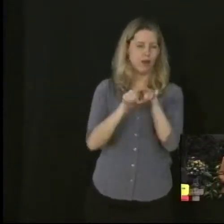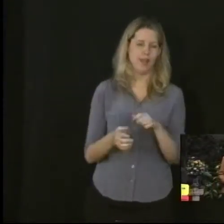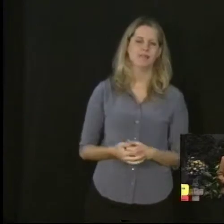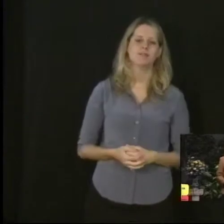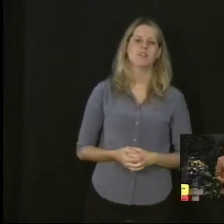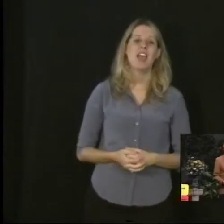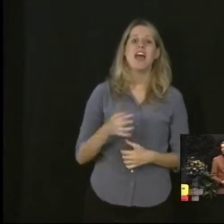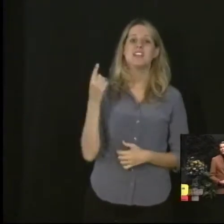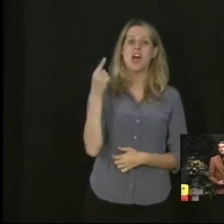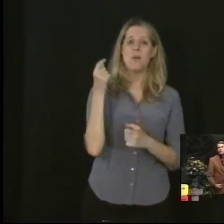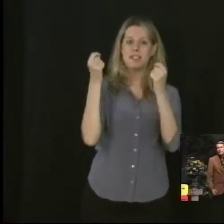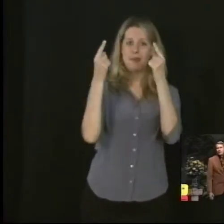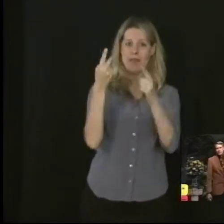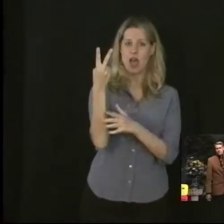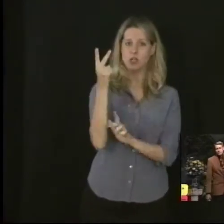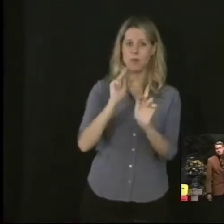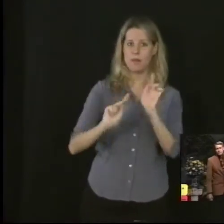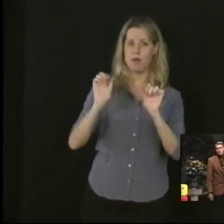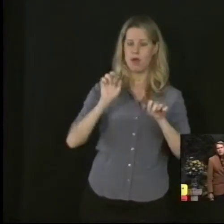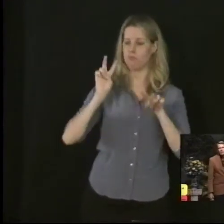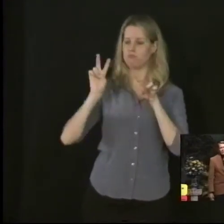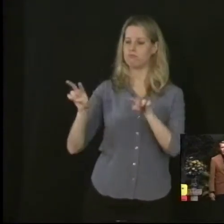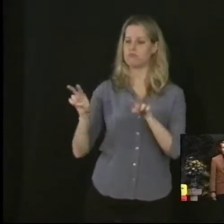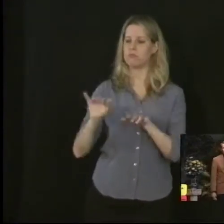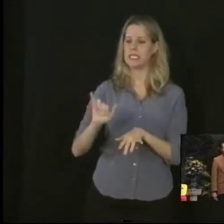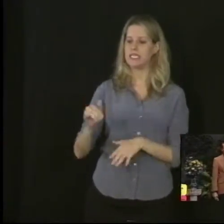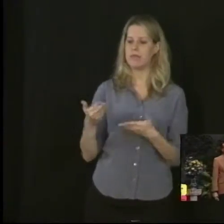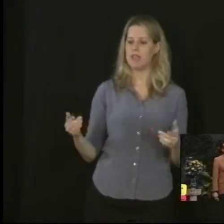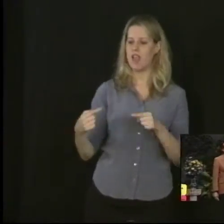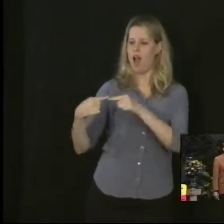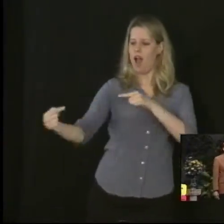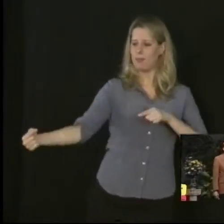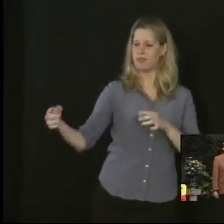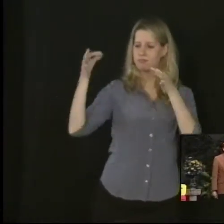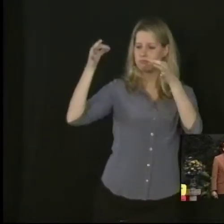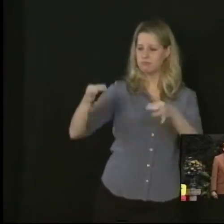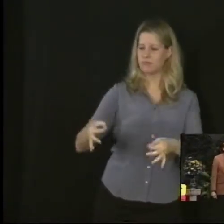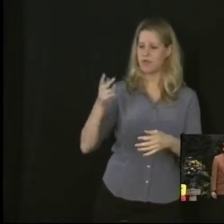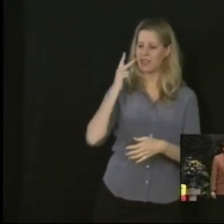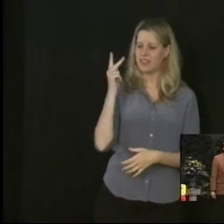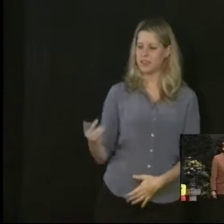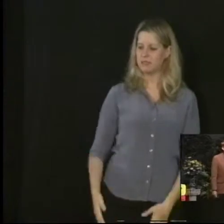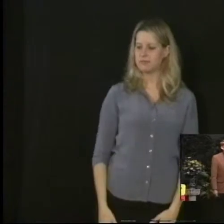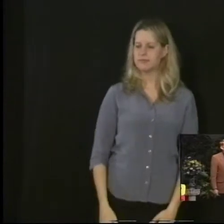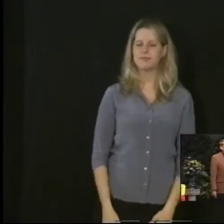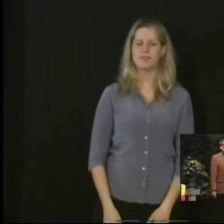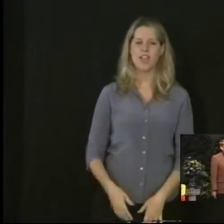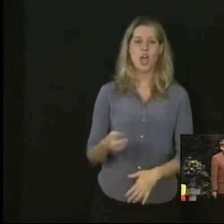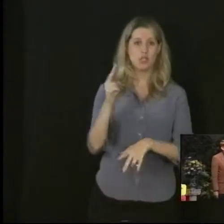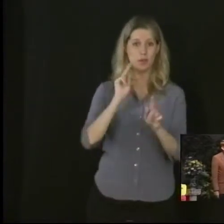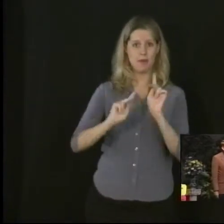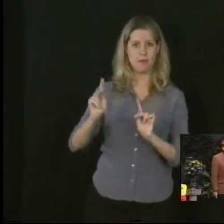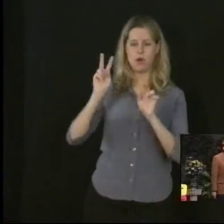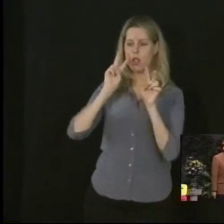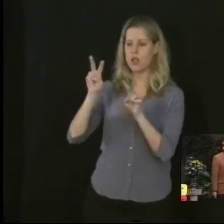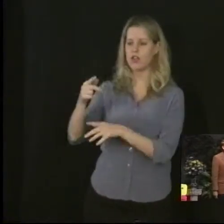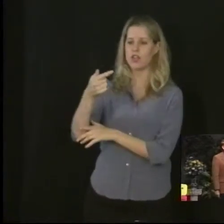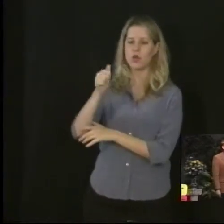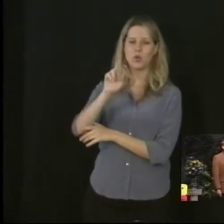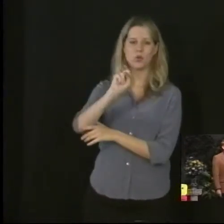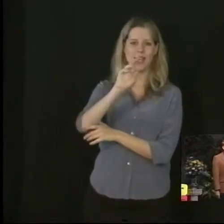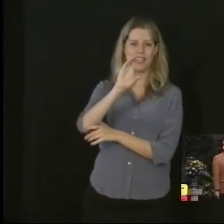me how two people can look at the same thing and come to opposite conclusions of what they are seeing. Two people can look at Grand Canyon.